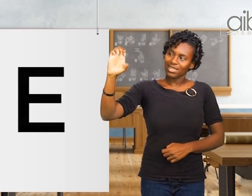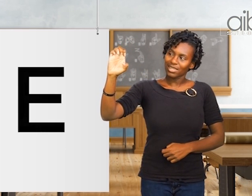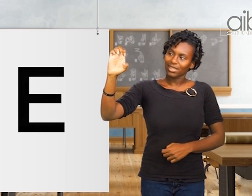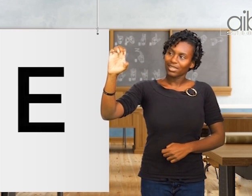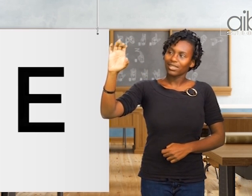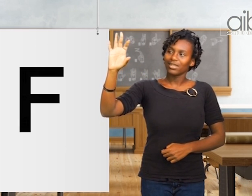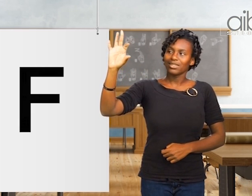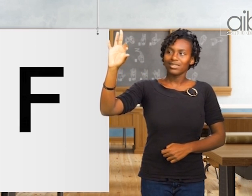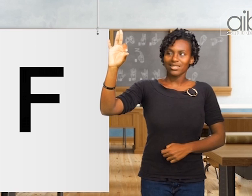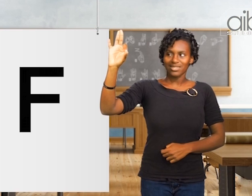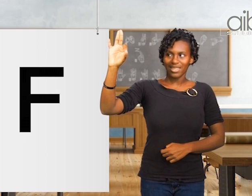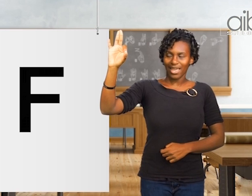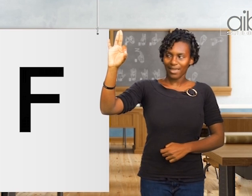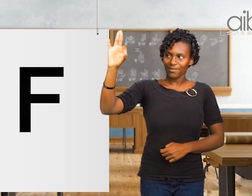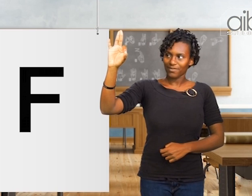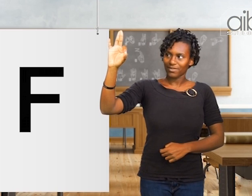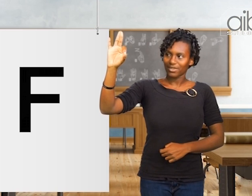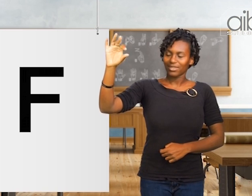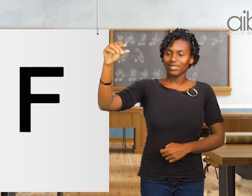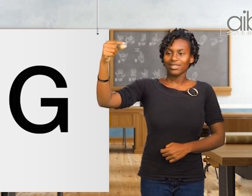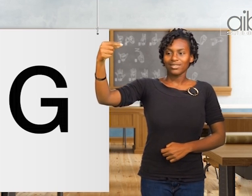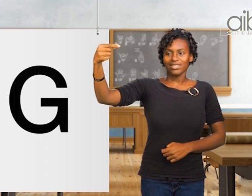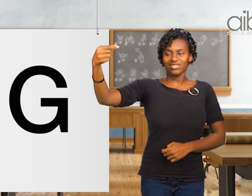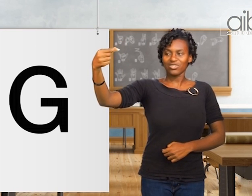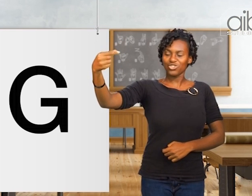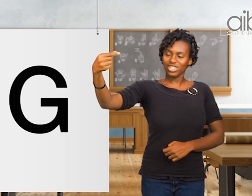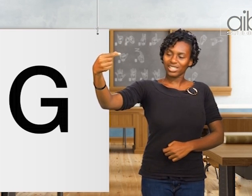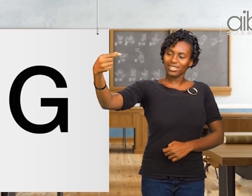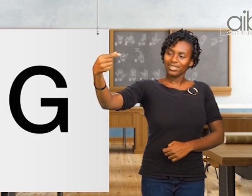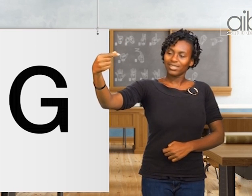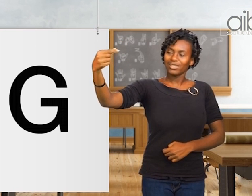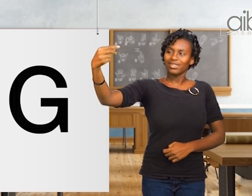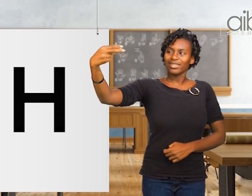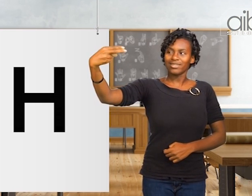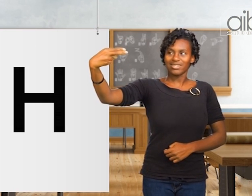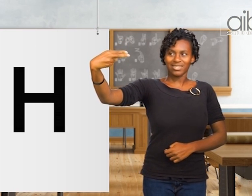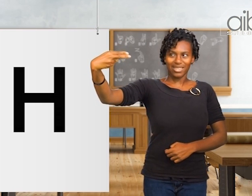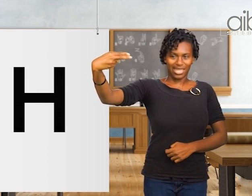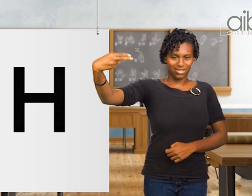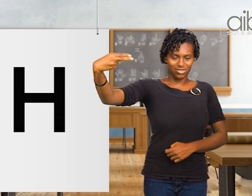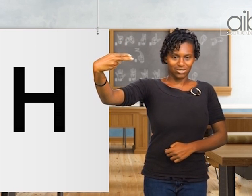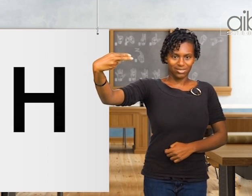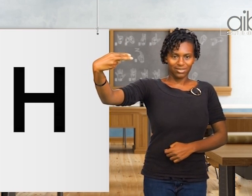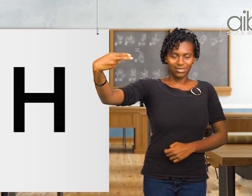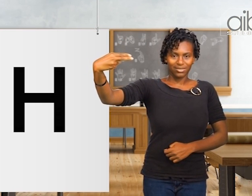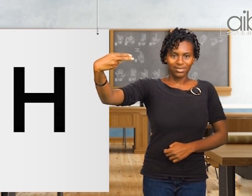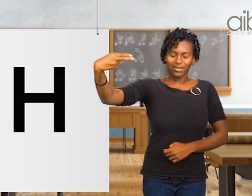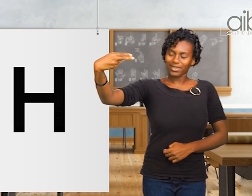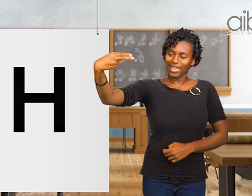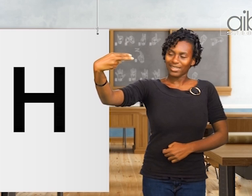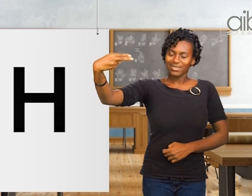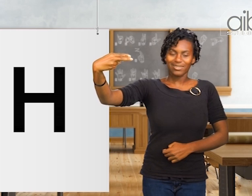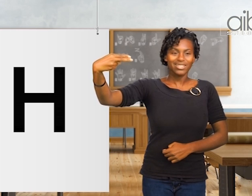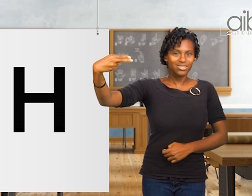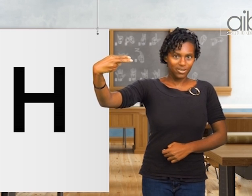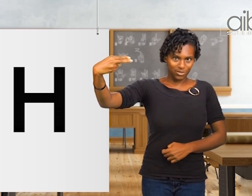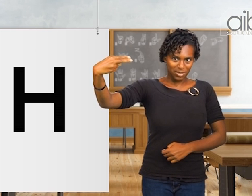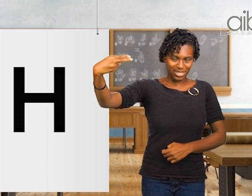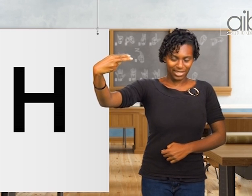E. This is F. This is G. And this is H. Okay, so let's start from the beginning,